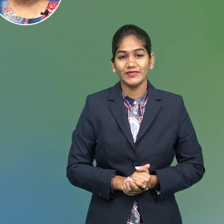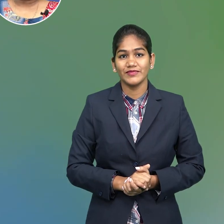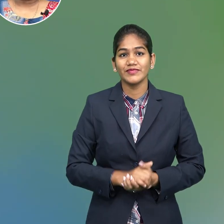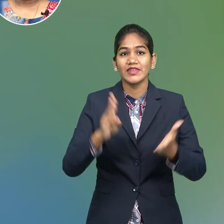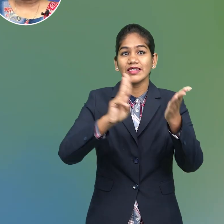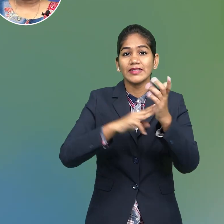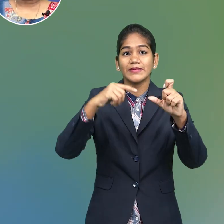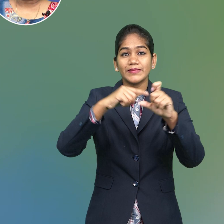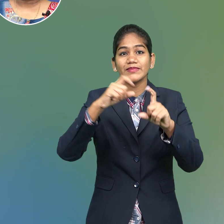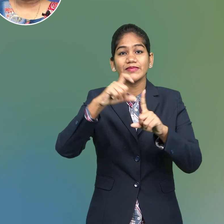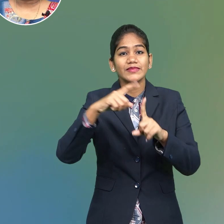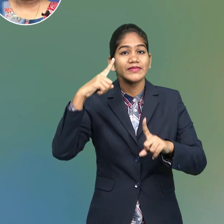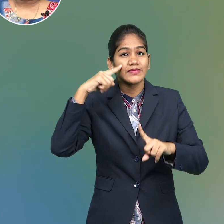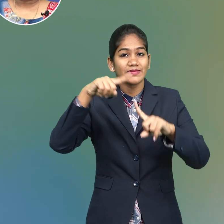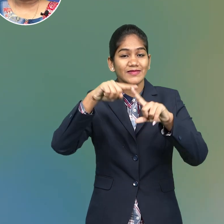Mediterranean Sea.